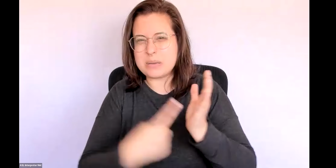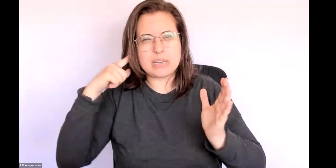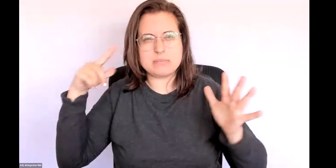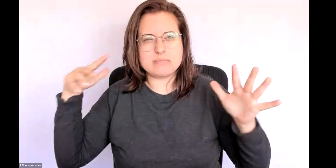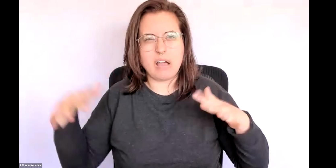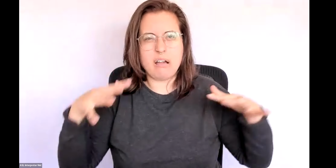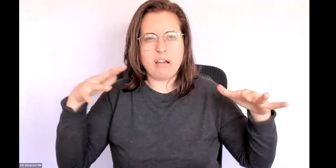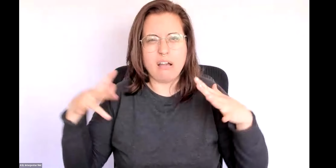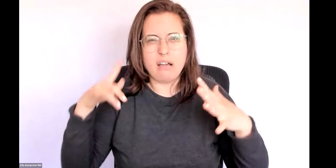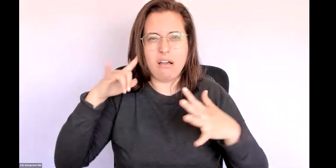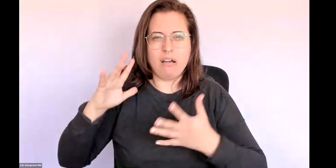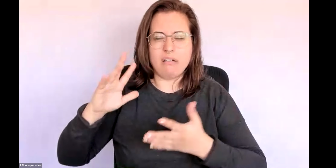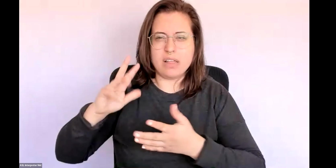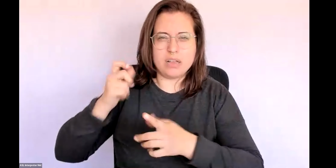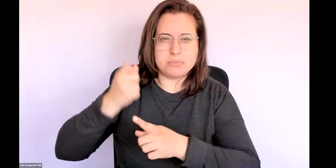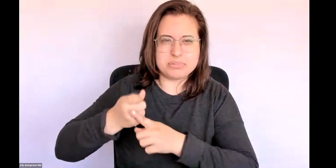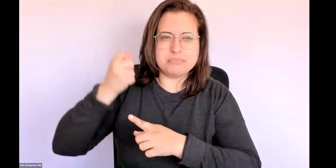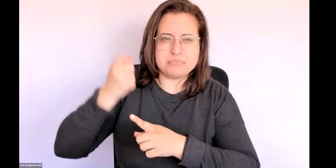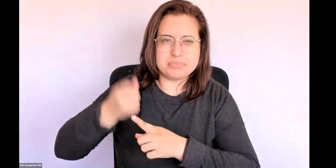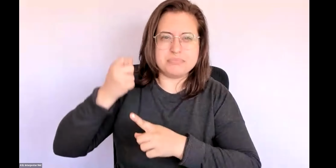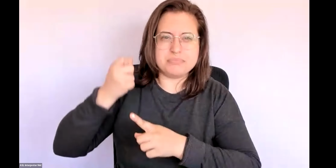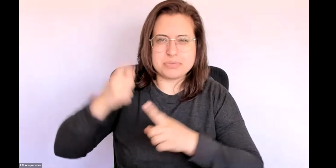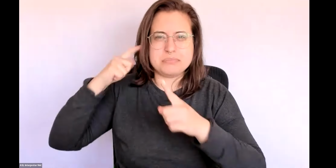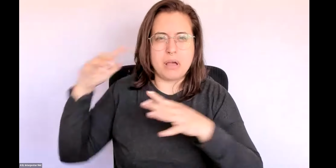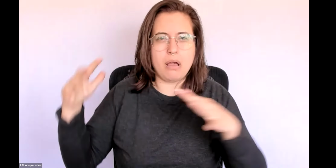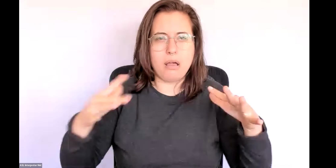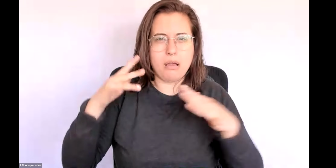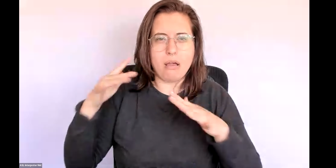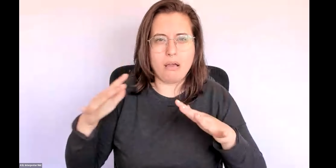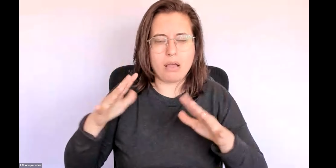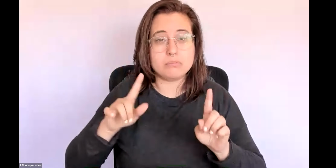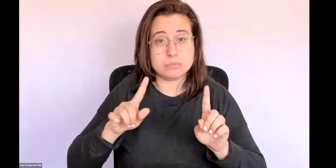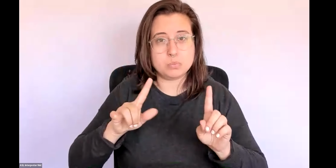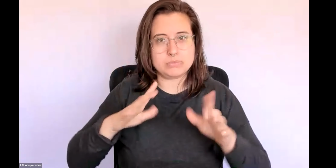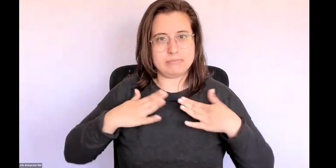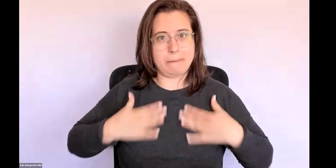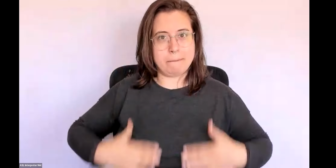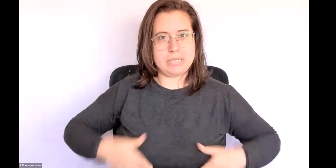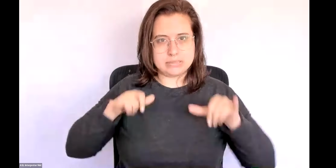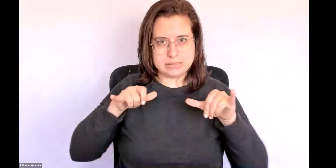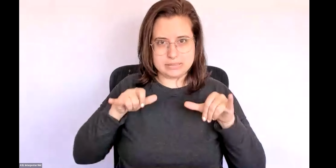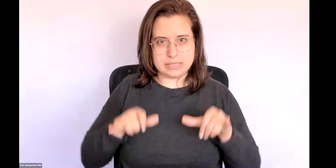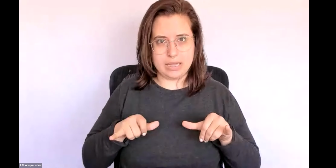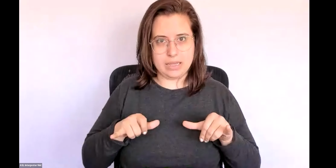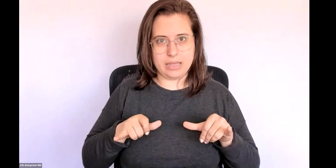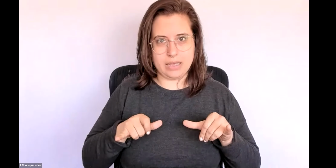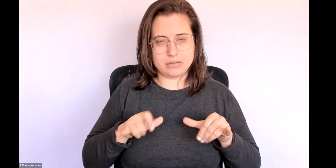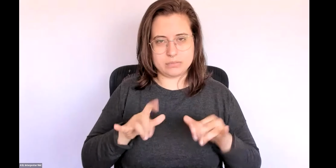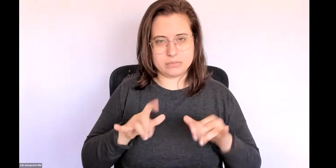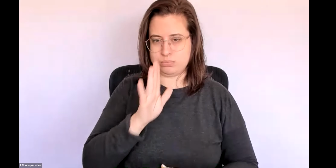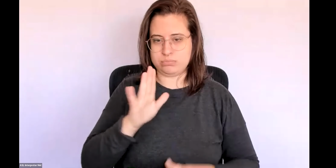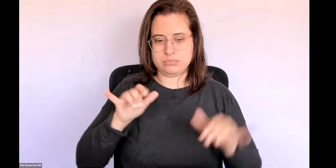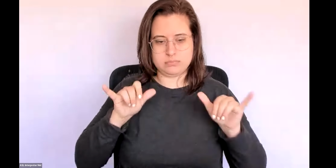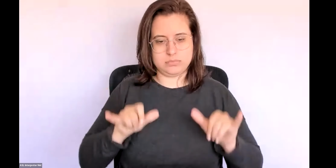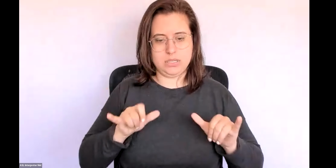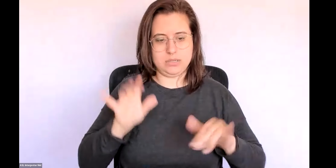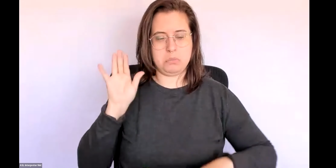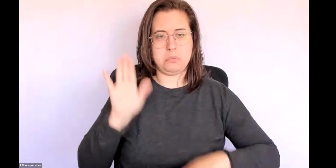noise. You need to lie still for the duration of the exam. Some